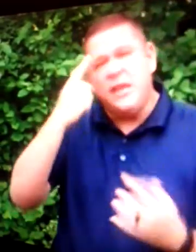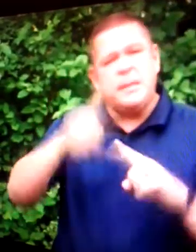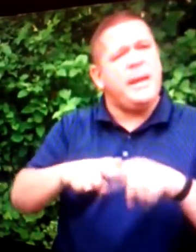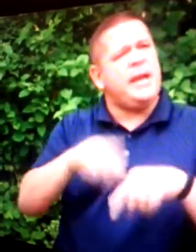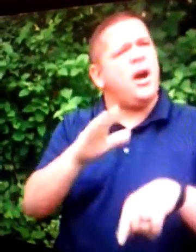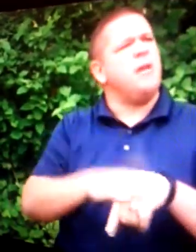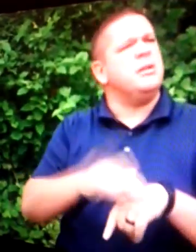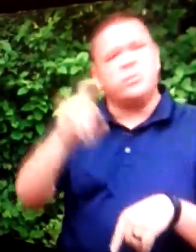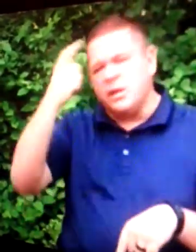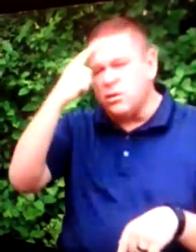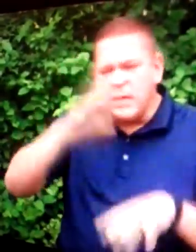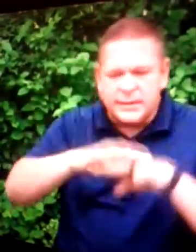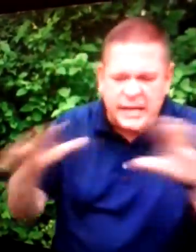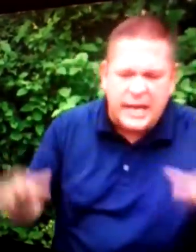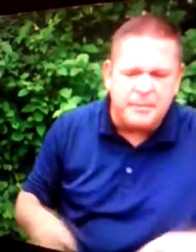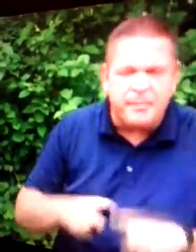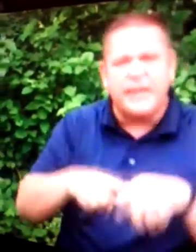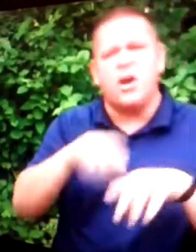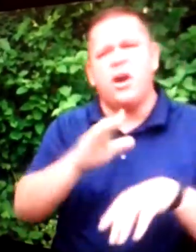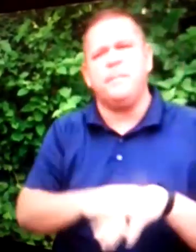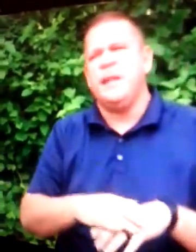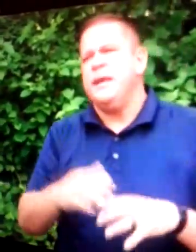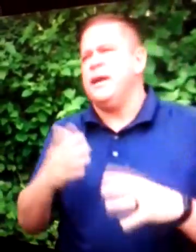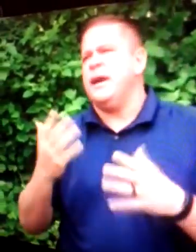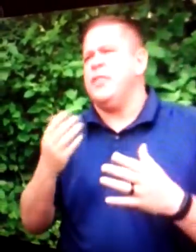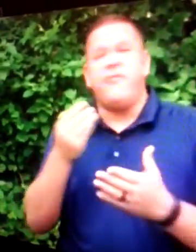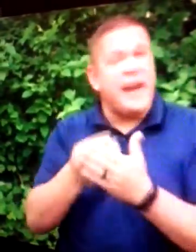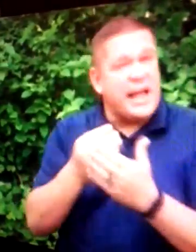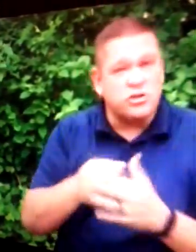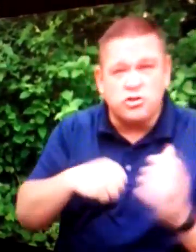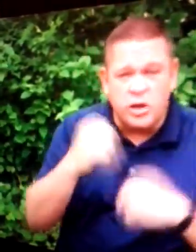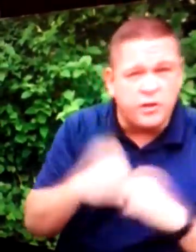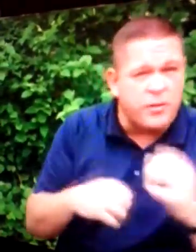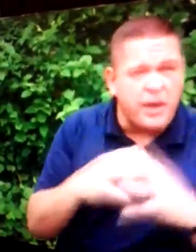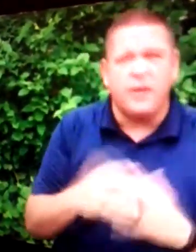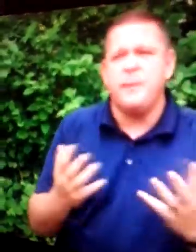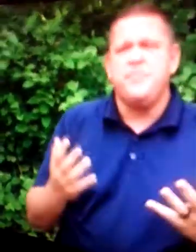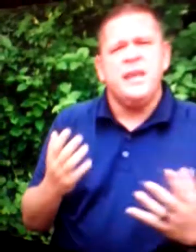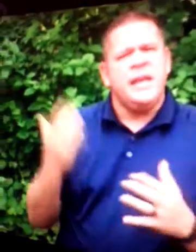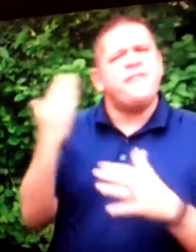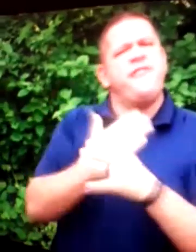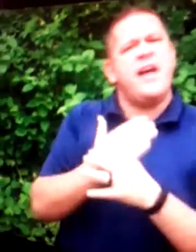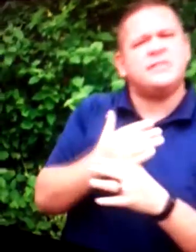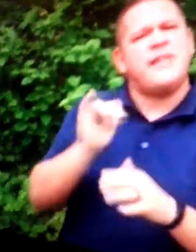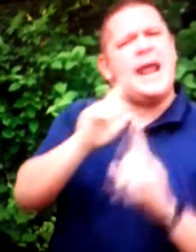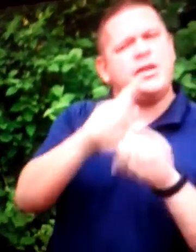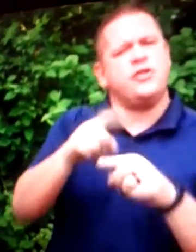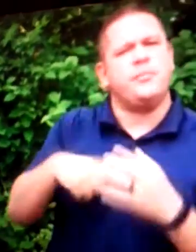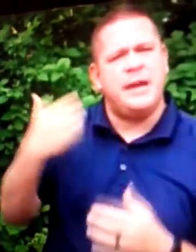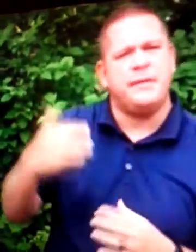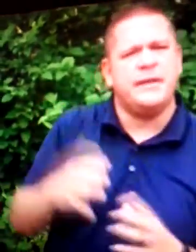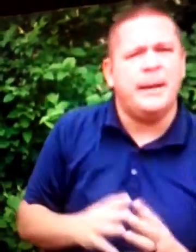I think depending on the political landscape, depending on the financial structure of America, it affects that answer from time to